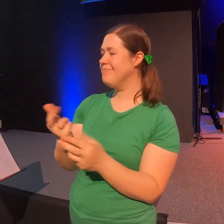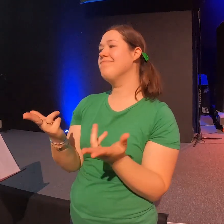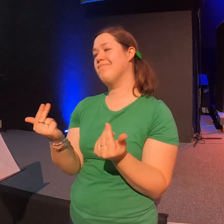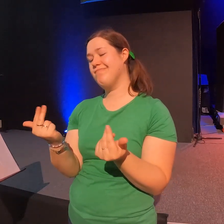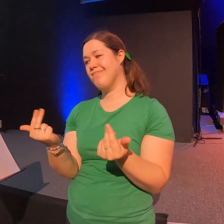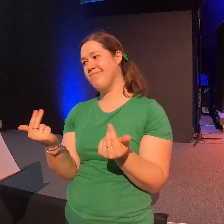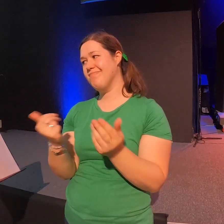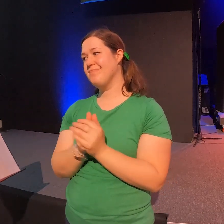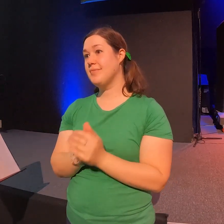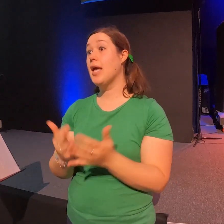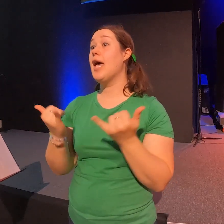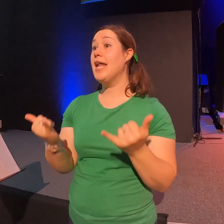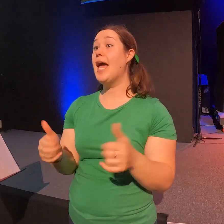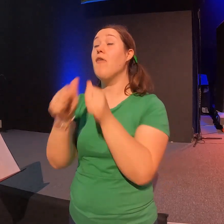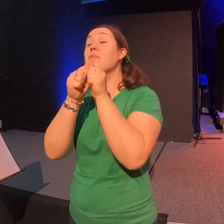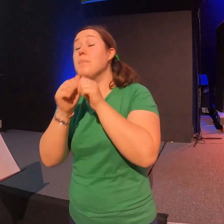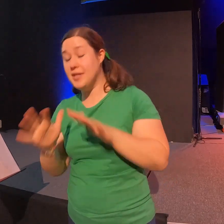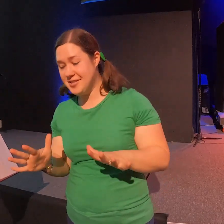Now for the benediction, right?